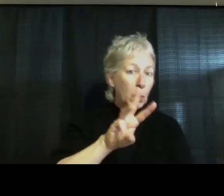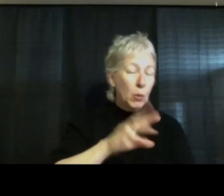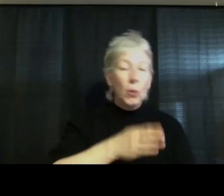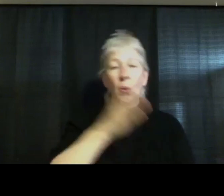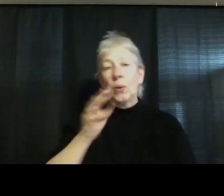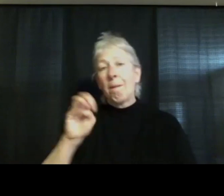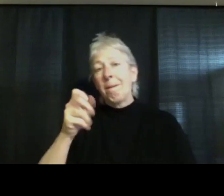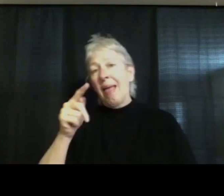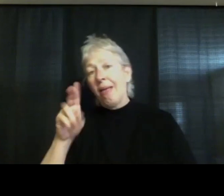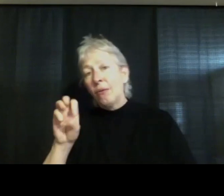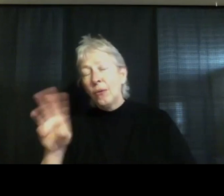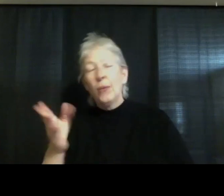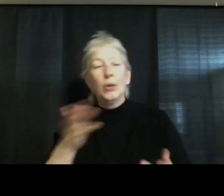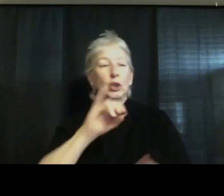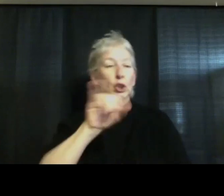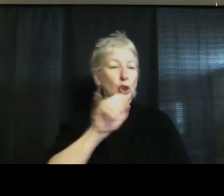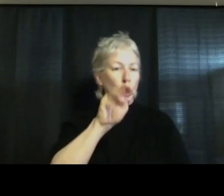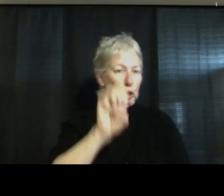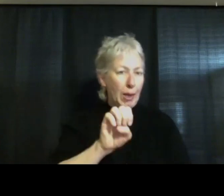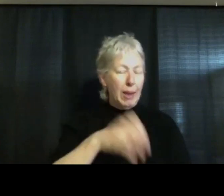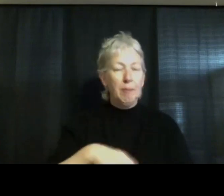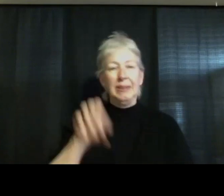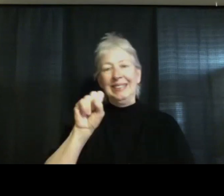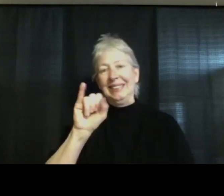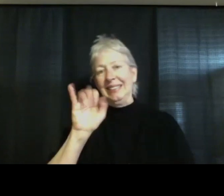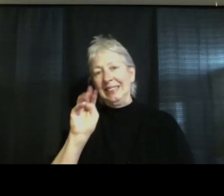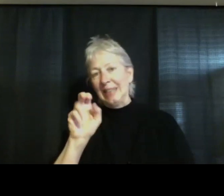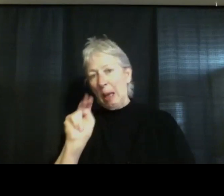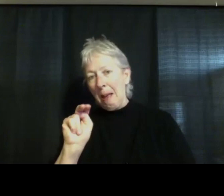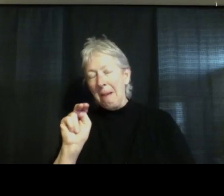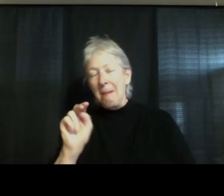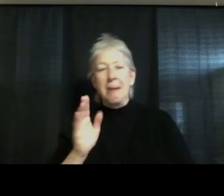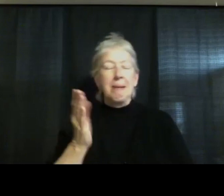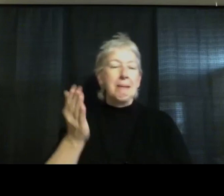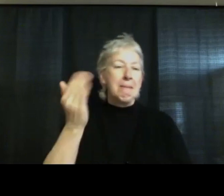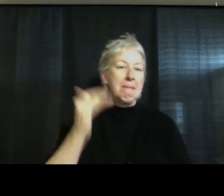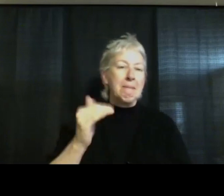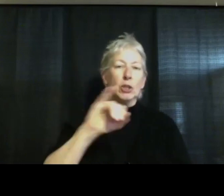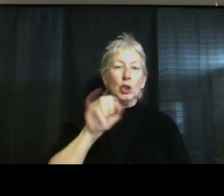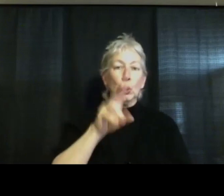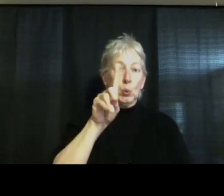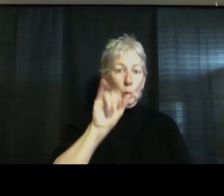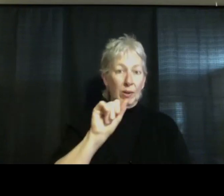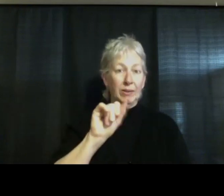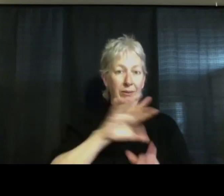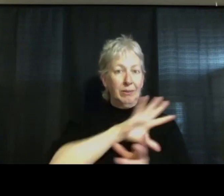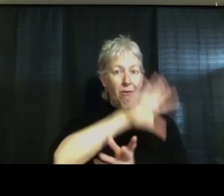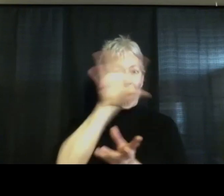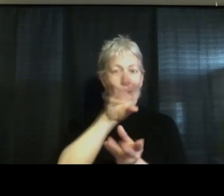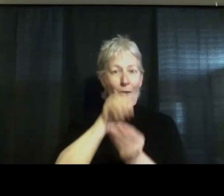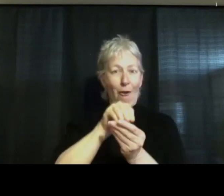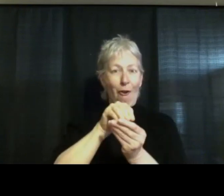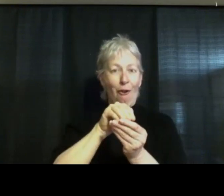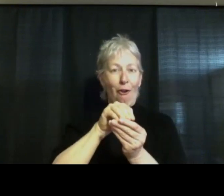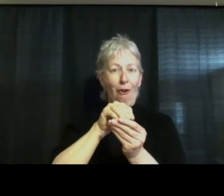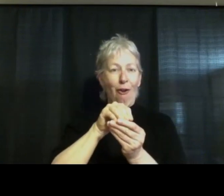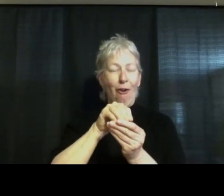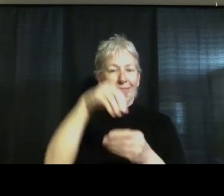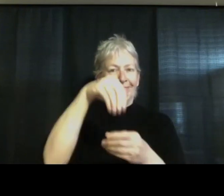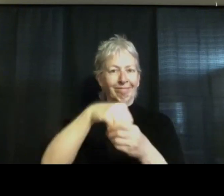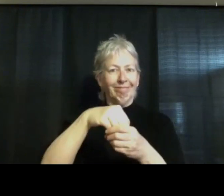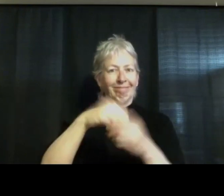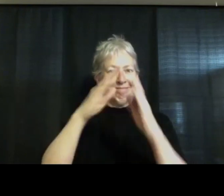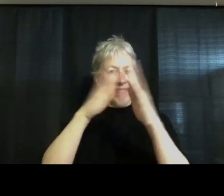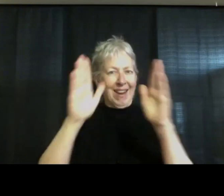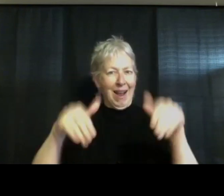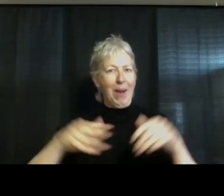of Alphaeus, and Simon the Zealot, and Judas, son of James. All